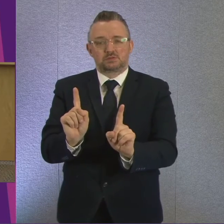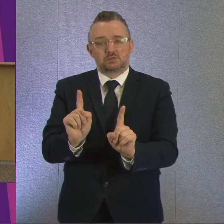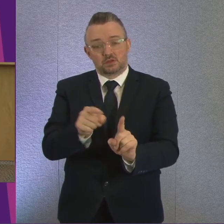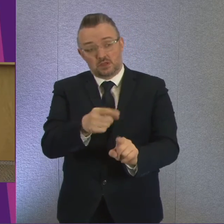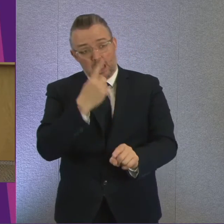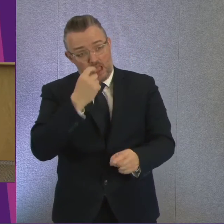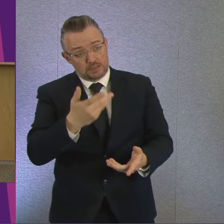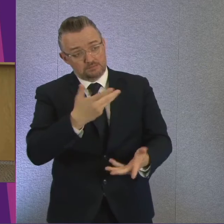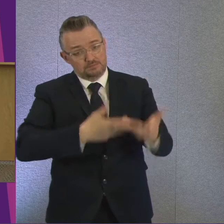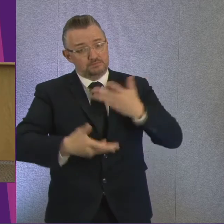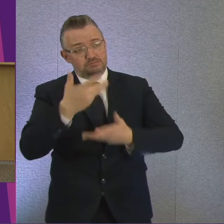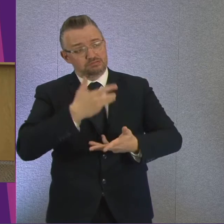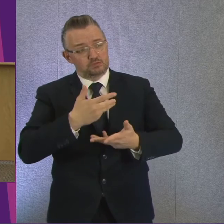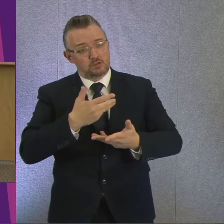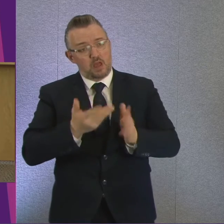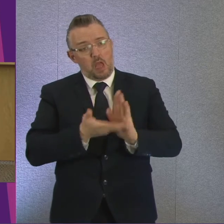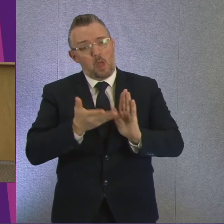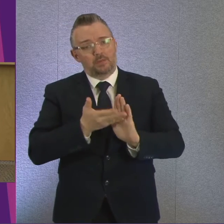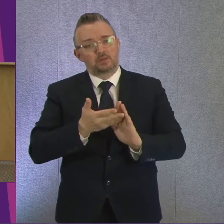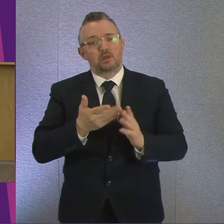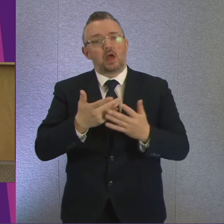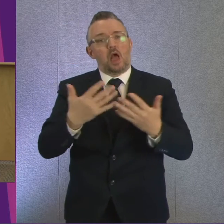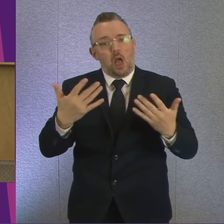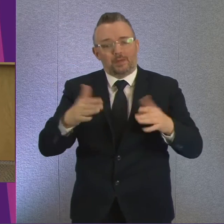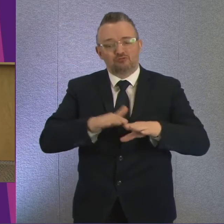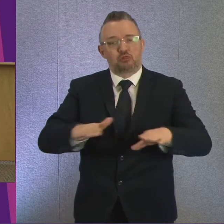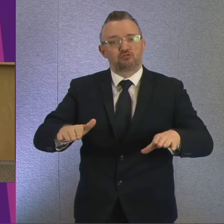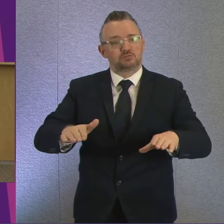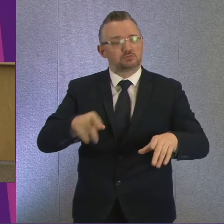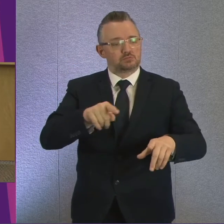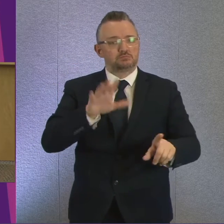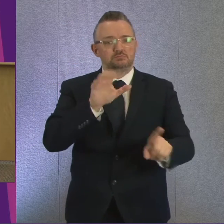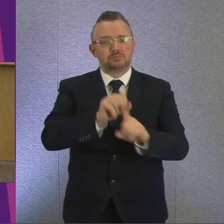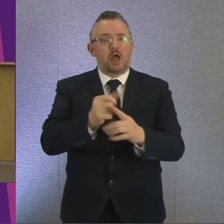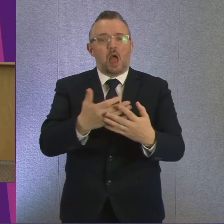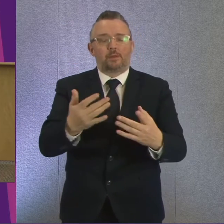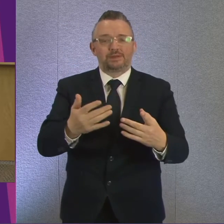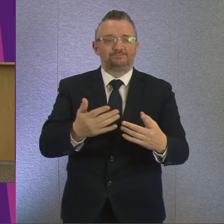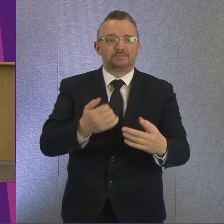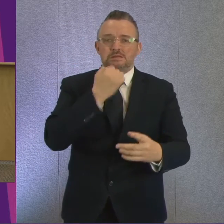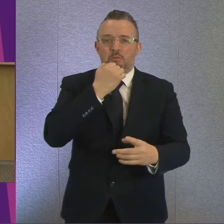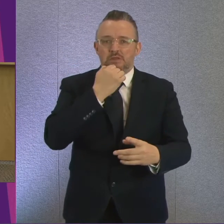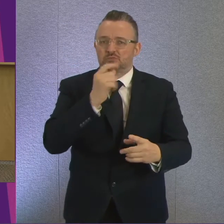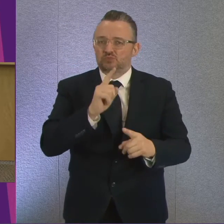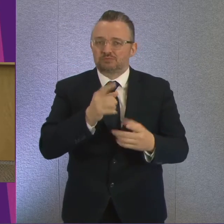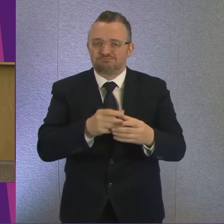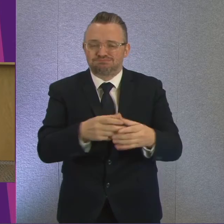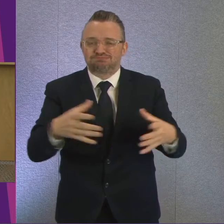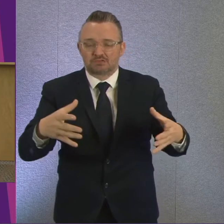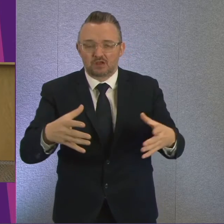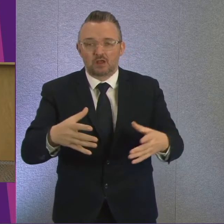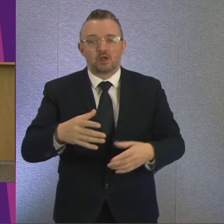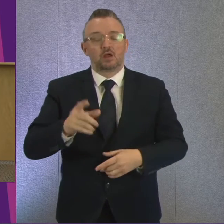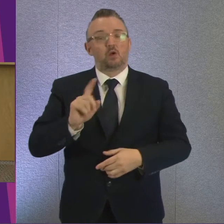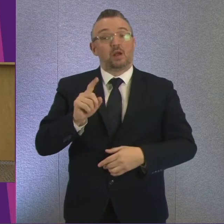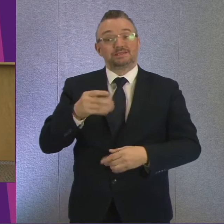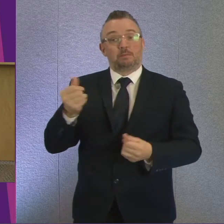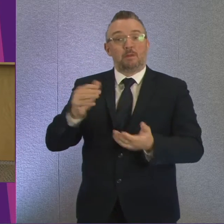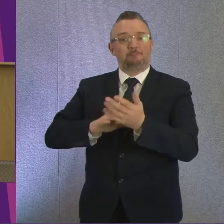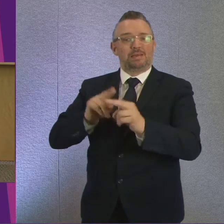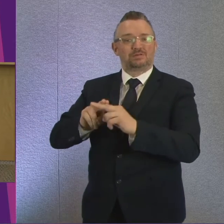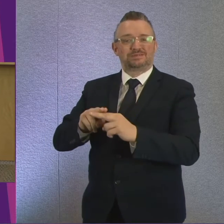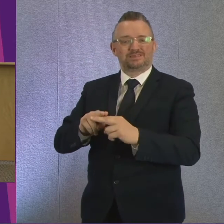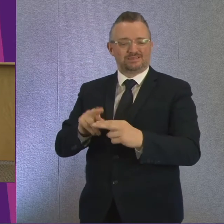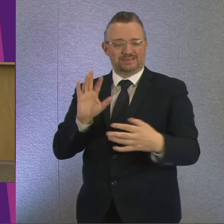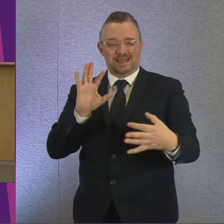the Chamber as to how many children have been identified by local authorities, how the system is responding to parents who don't engage or disagree